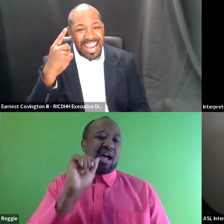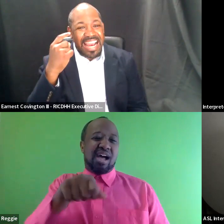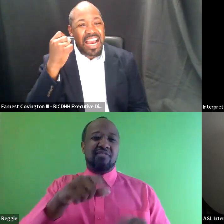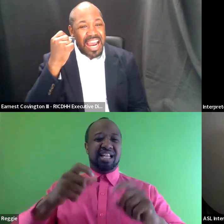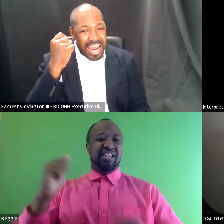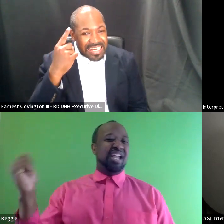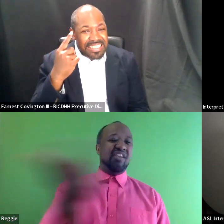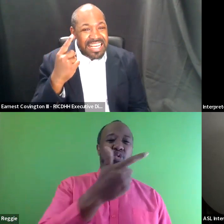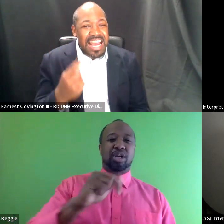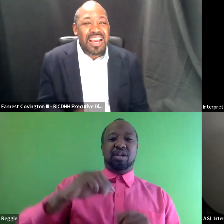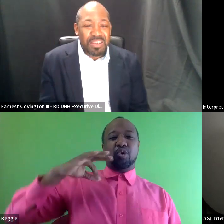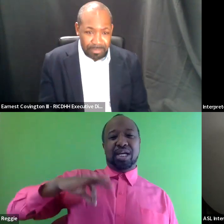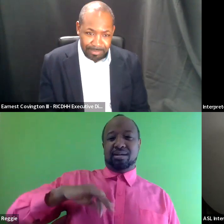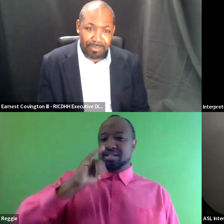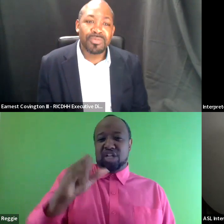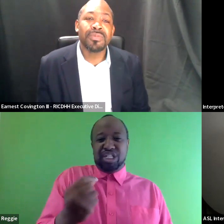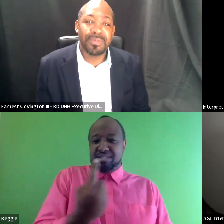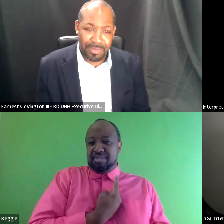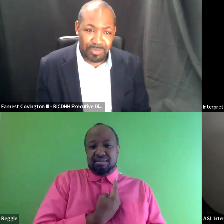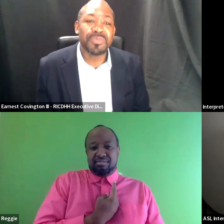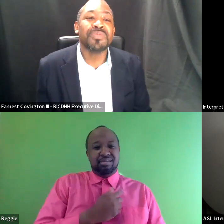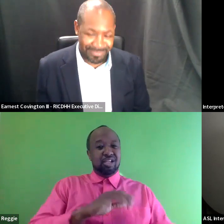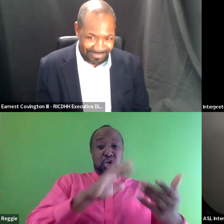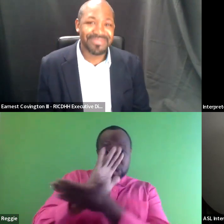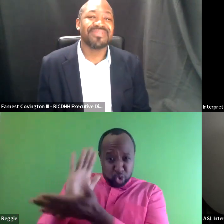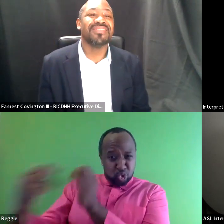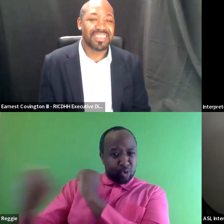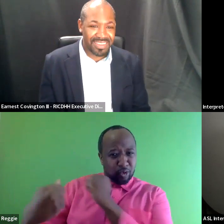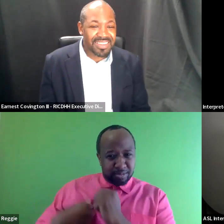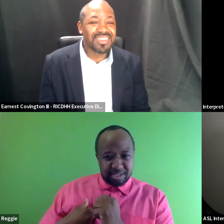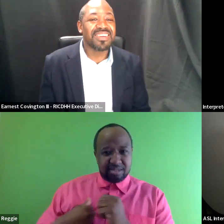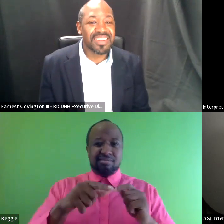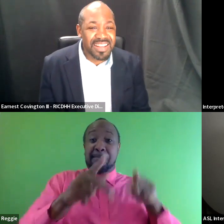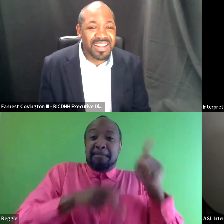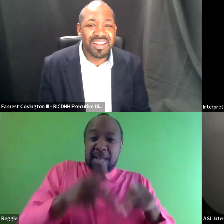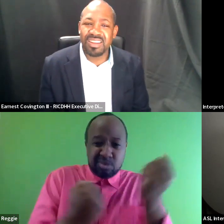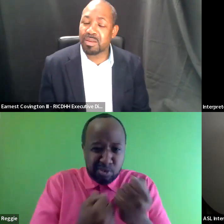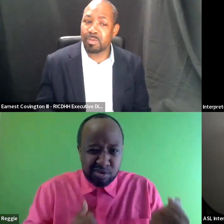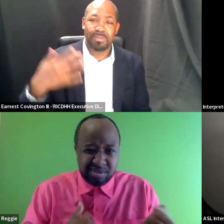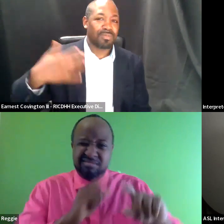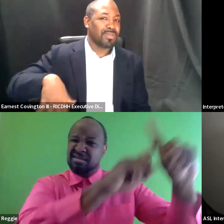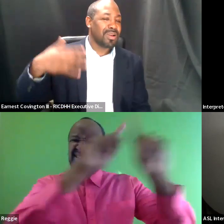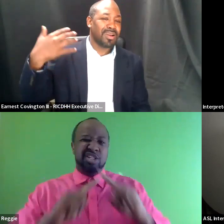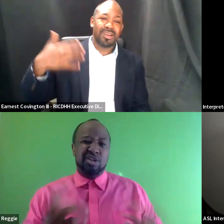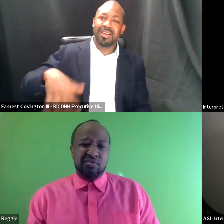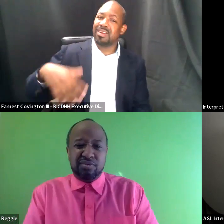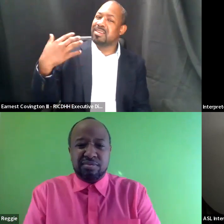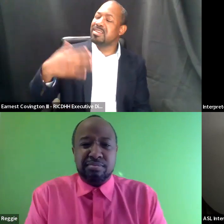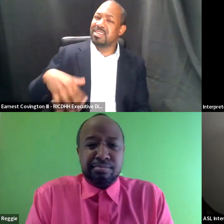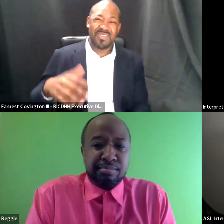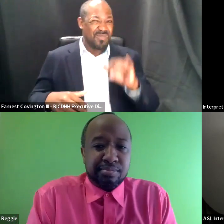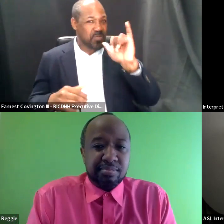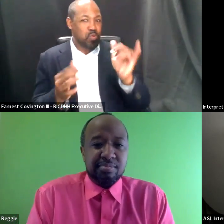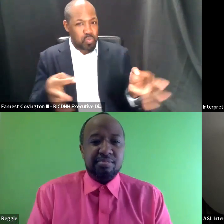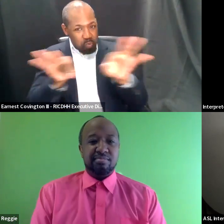excited to go back to work once I got certified. So anyway, my big point here is there are so many people to thank who helped me